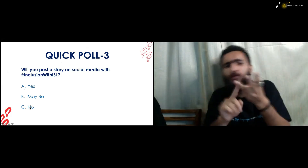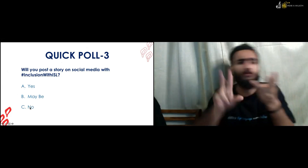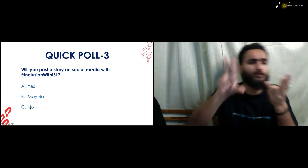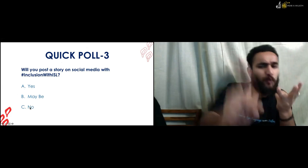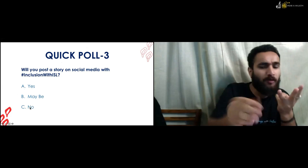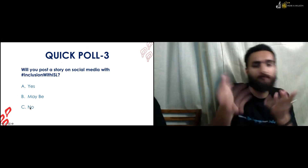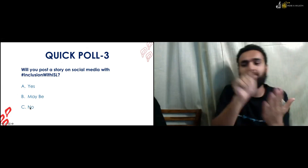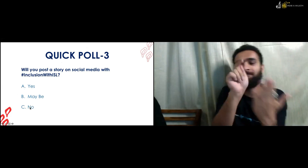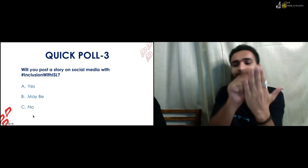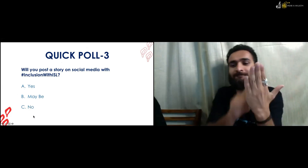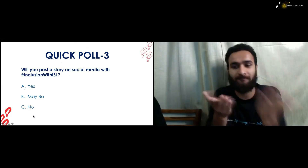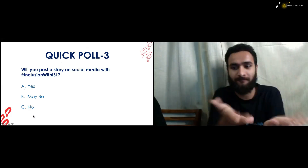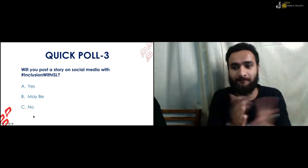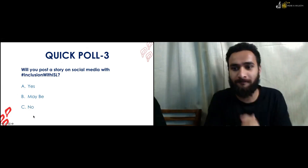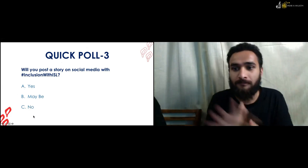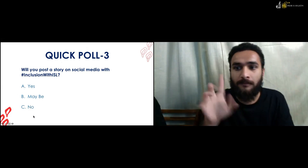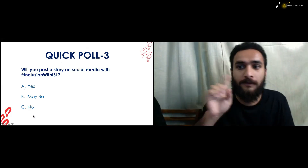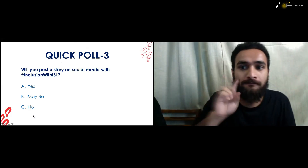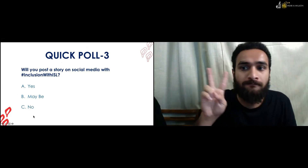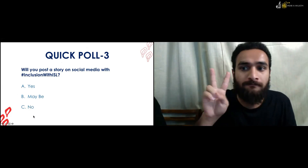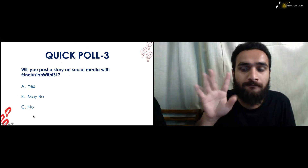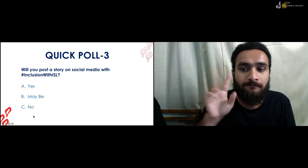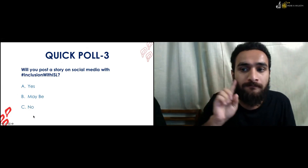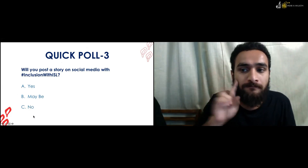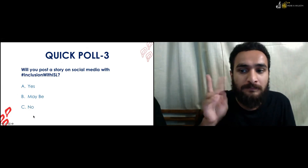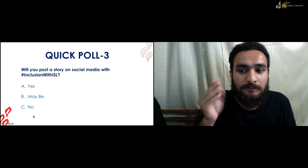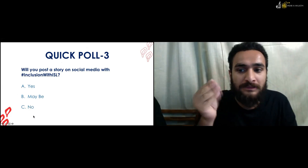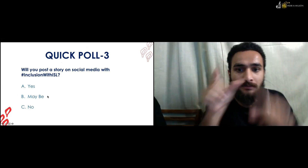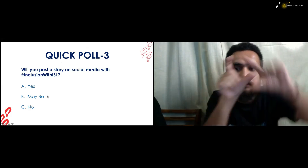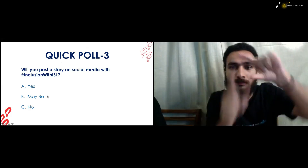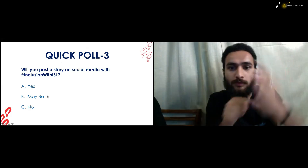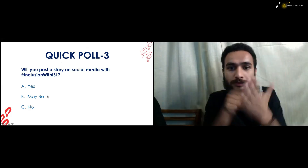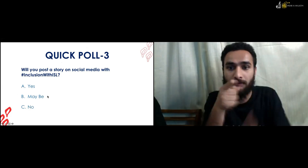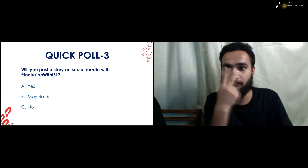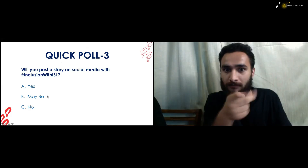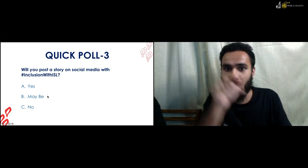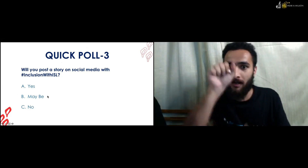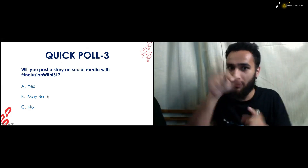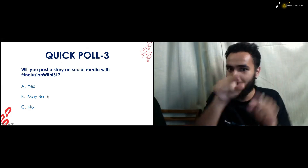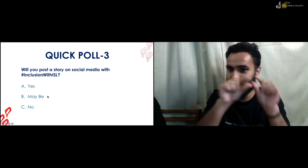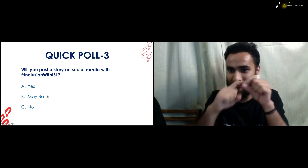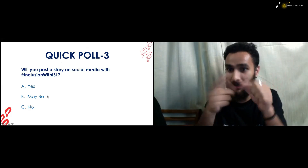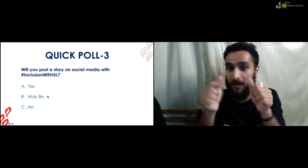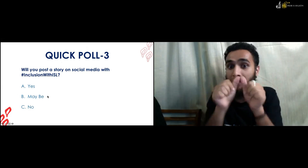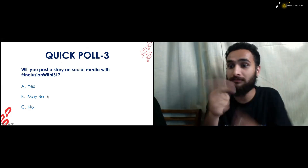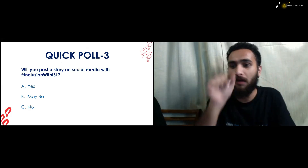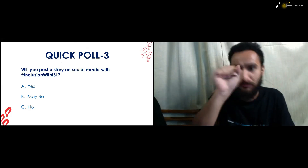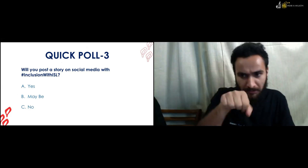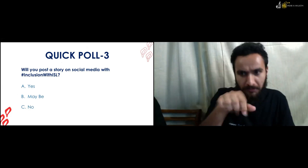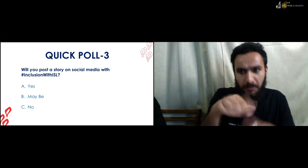social media? Yes, no, maybe. You can just pick your answer. Shali, can you give us the poll, please?